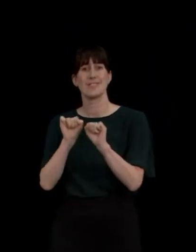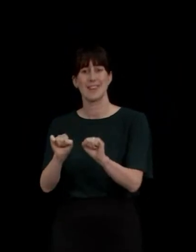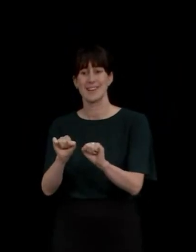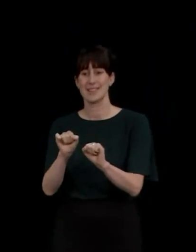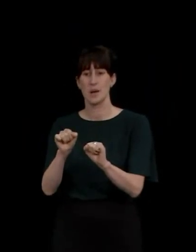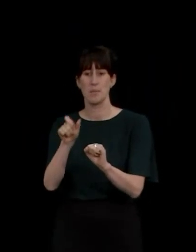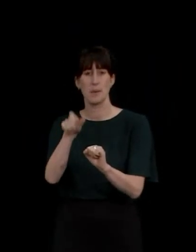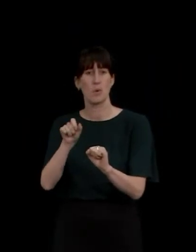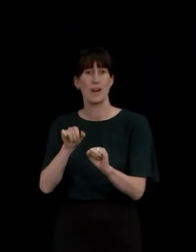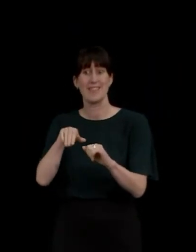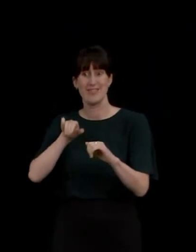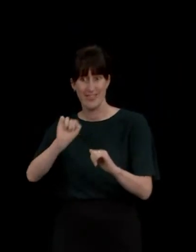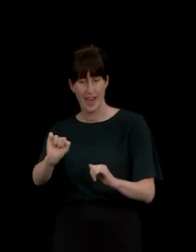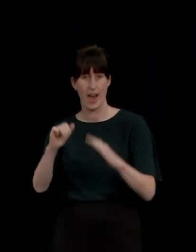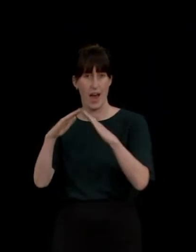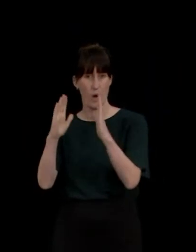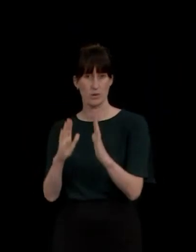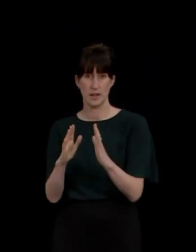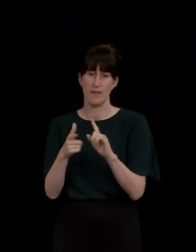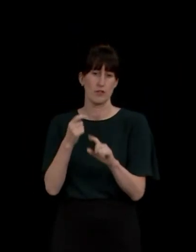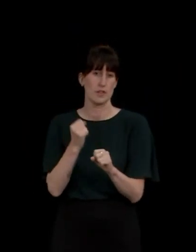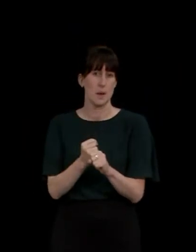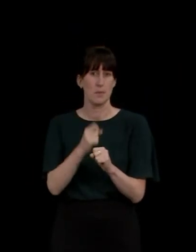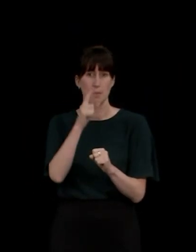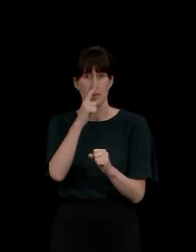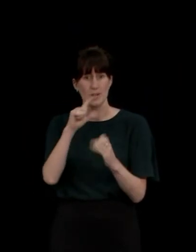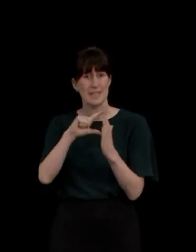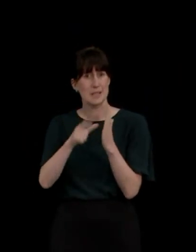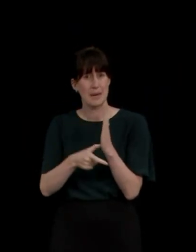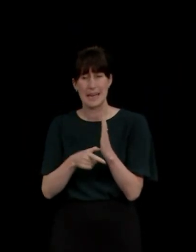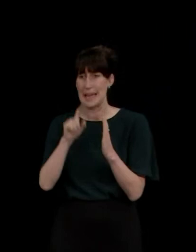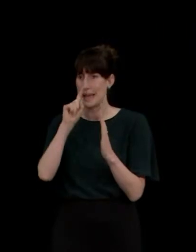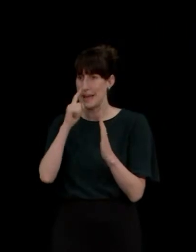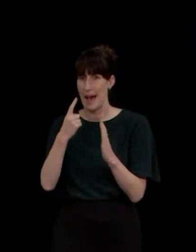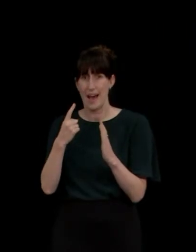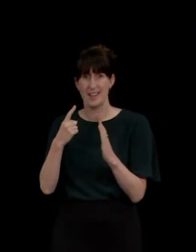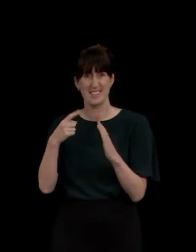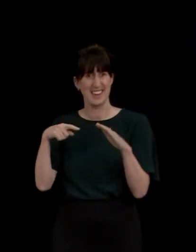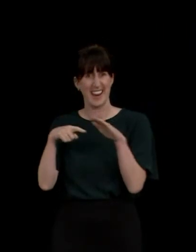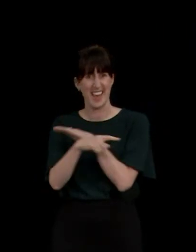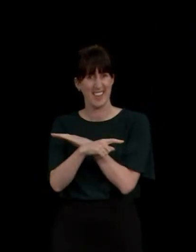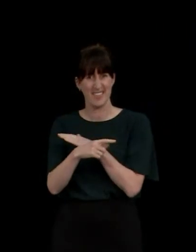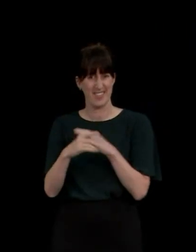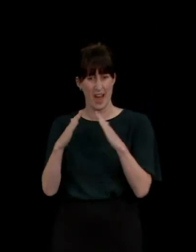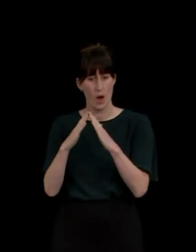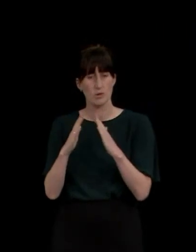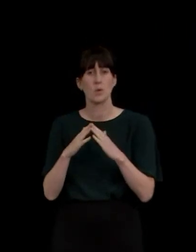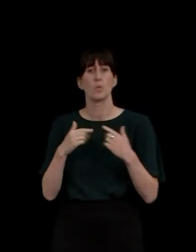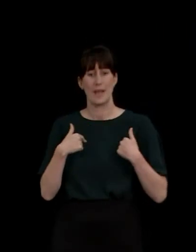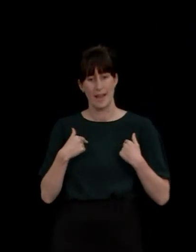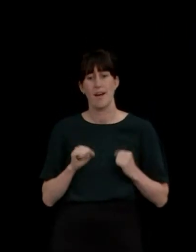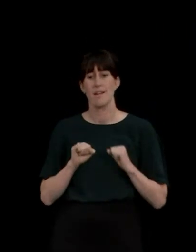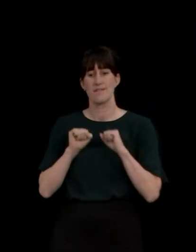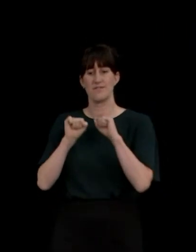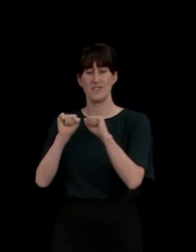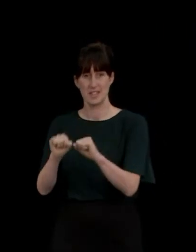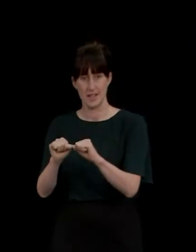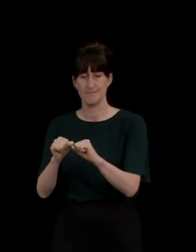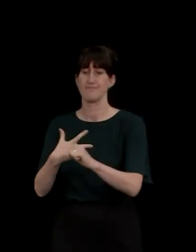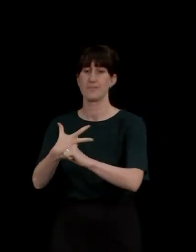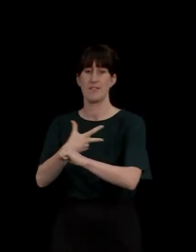our disabled community, we already have a program that allows us to safely vaccinate in home. That's, as you can imagine, a